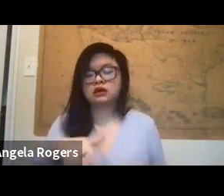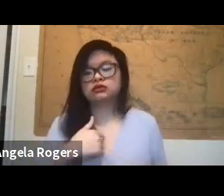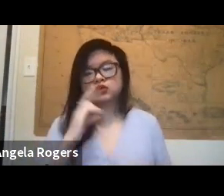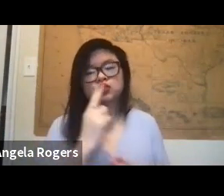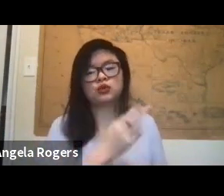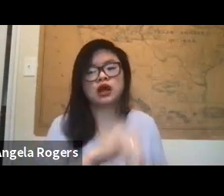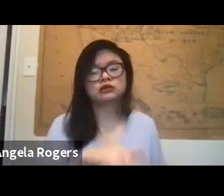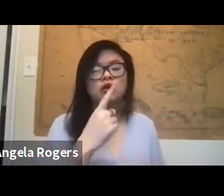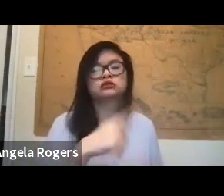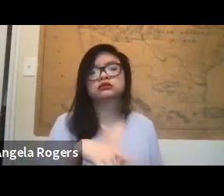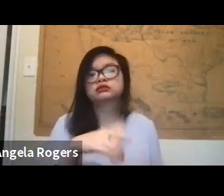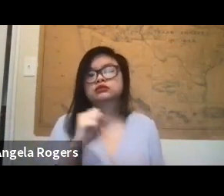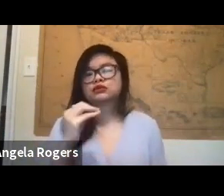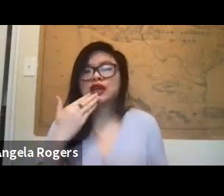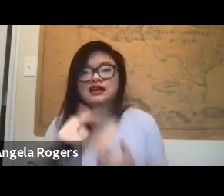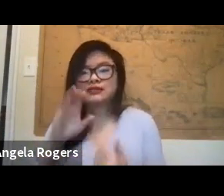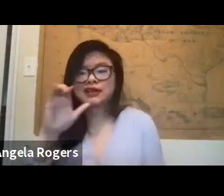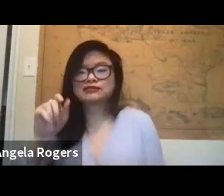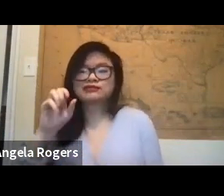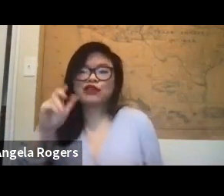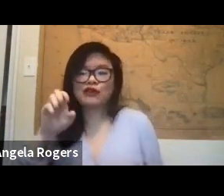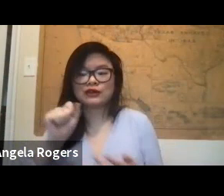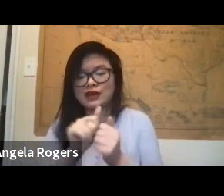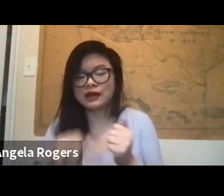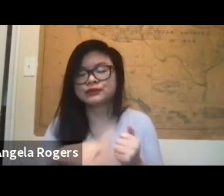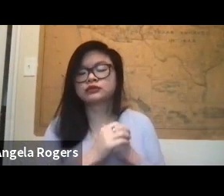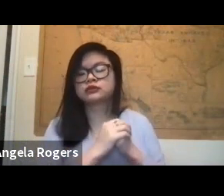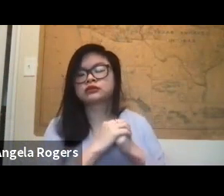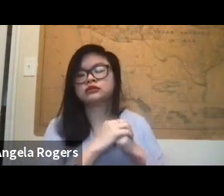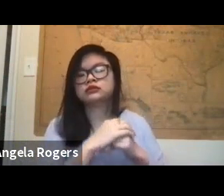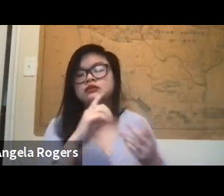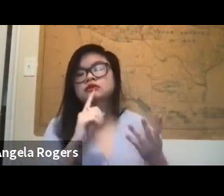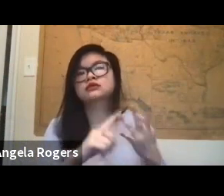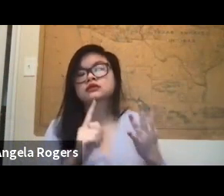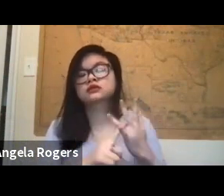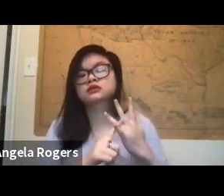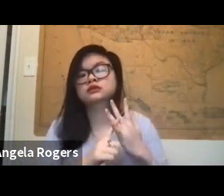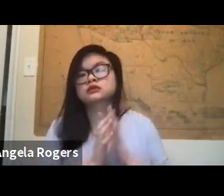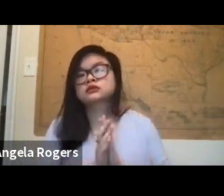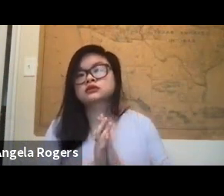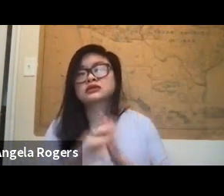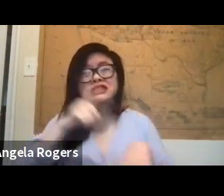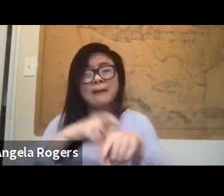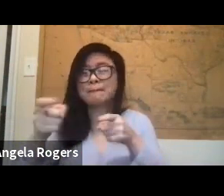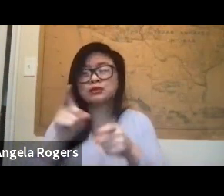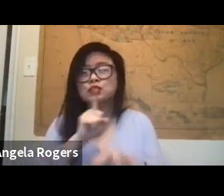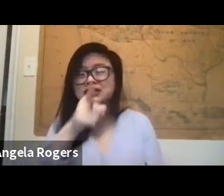are thinking of going to graduate school. So I'm going to be doing that myself. So thank you to Becca and Charles for their help.